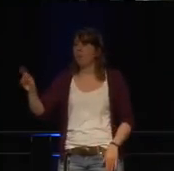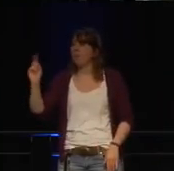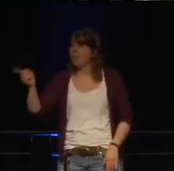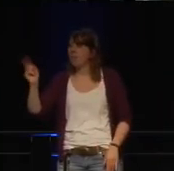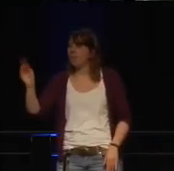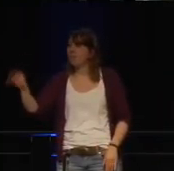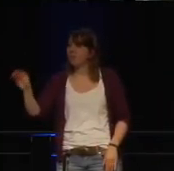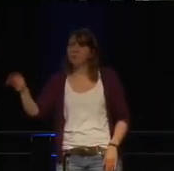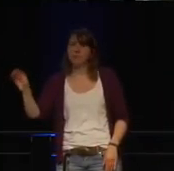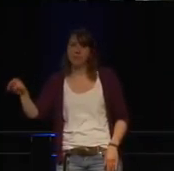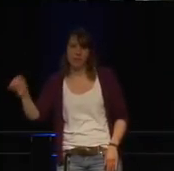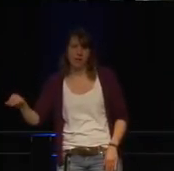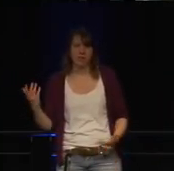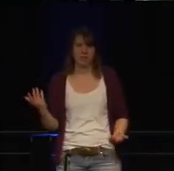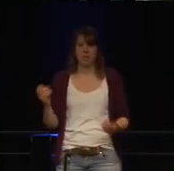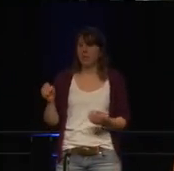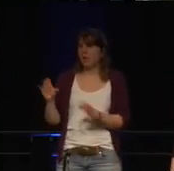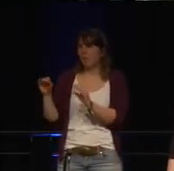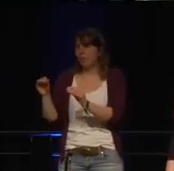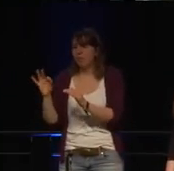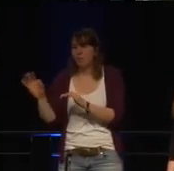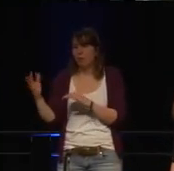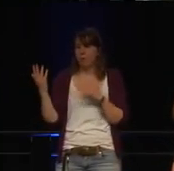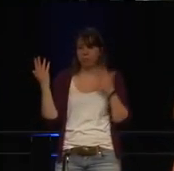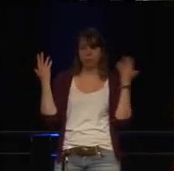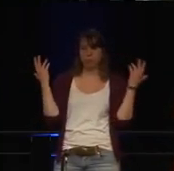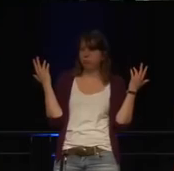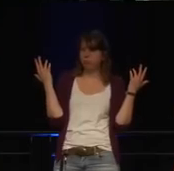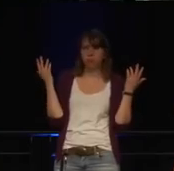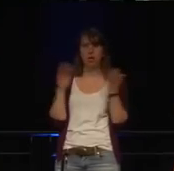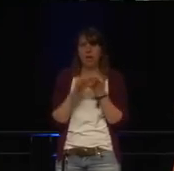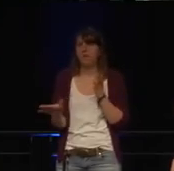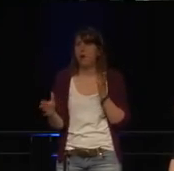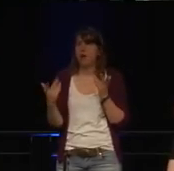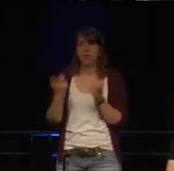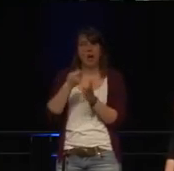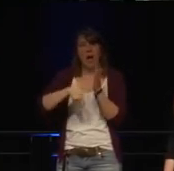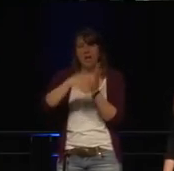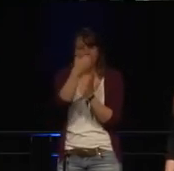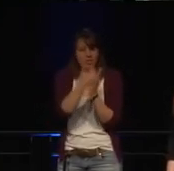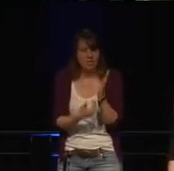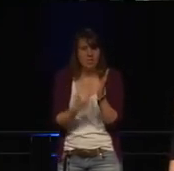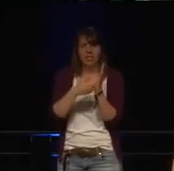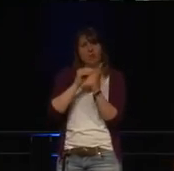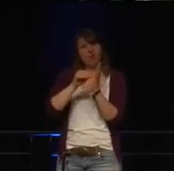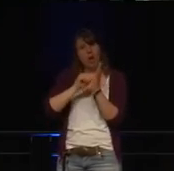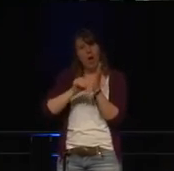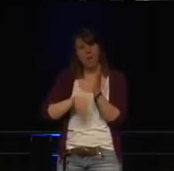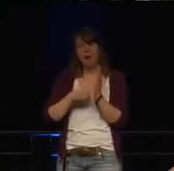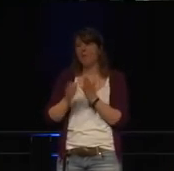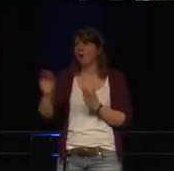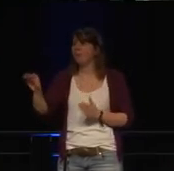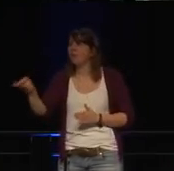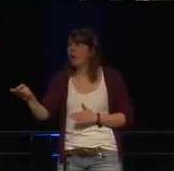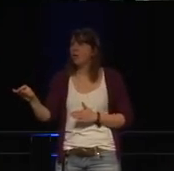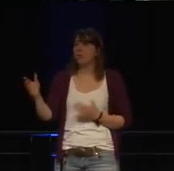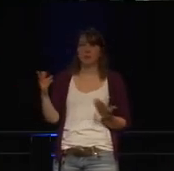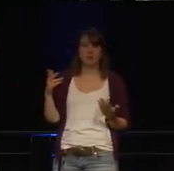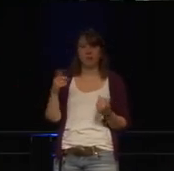Because you don't have to look up the weather information. You don't have to read your emails. You can make